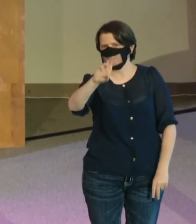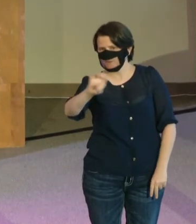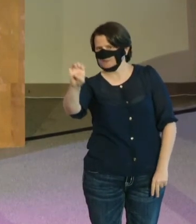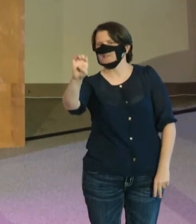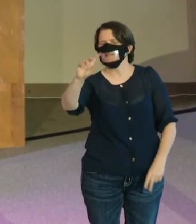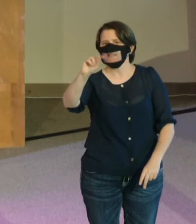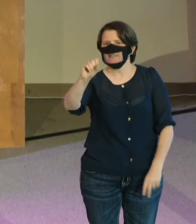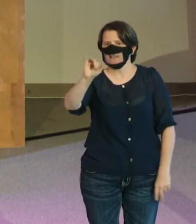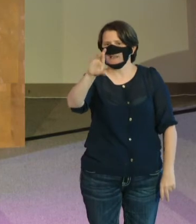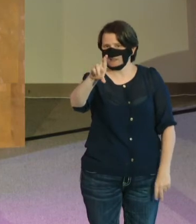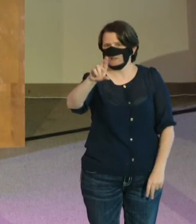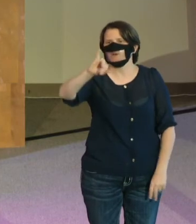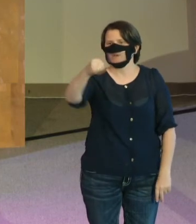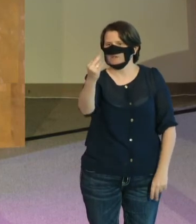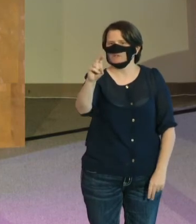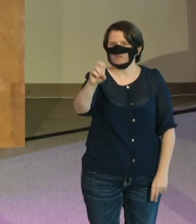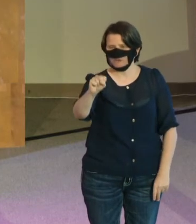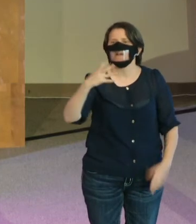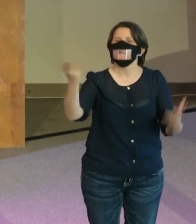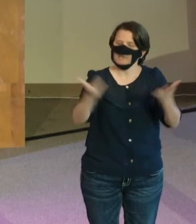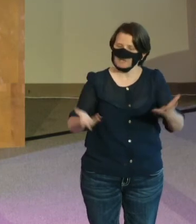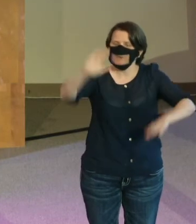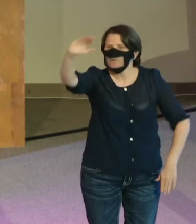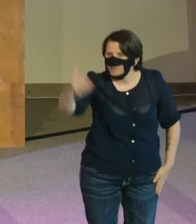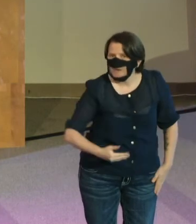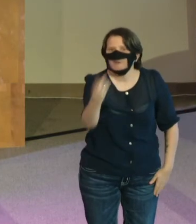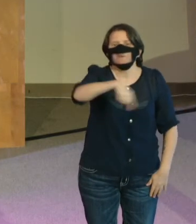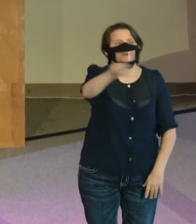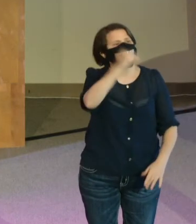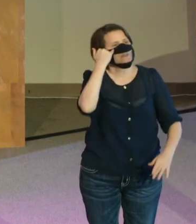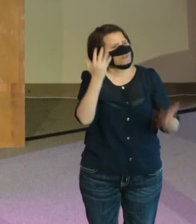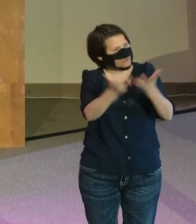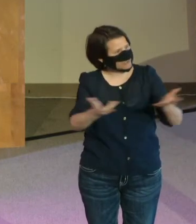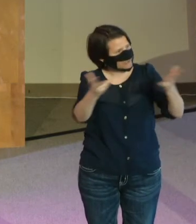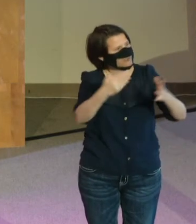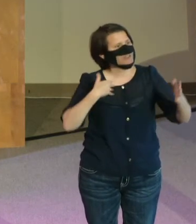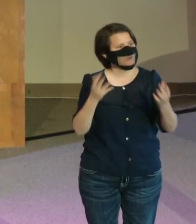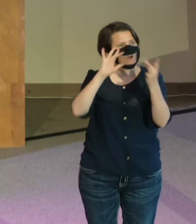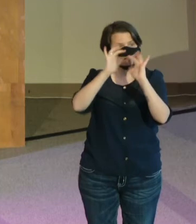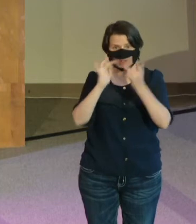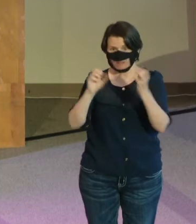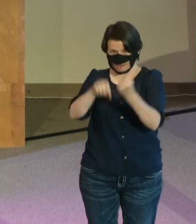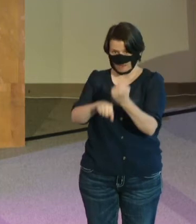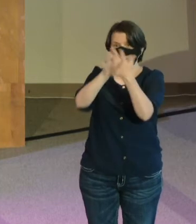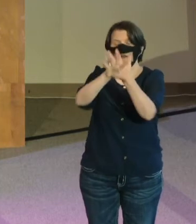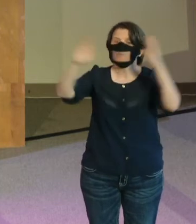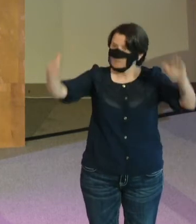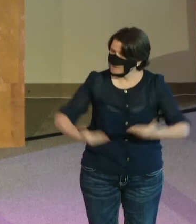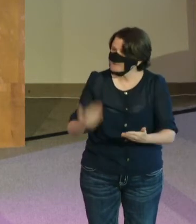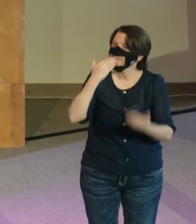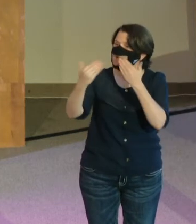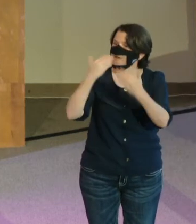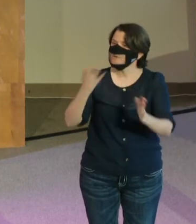if you are joining us online, thank you for being here. Thank you for choosing us as your spiritual family. And if